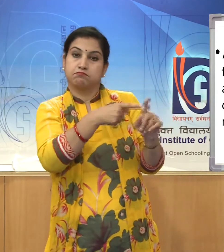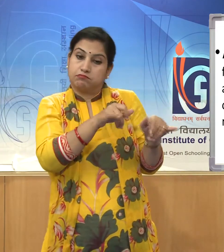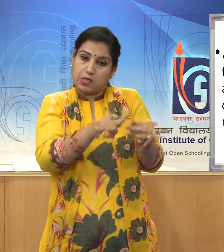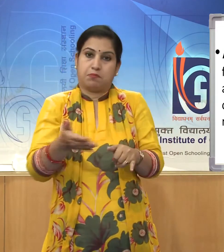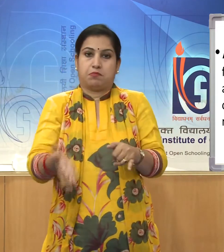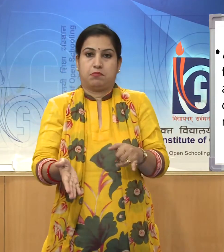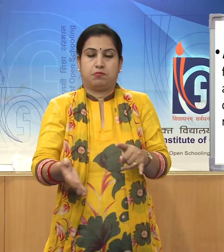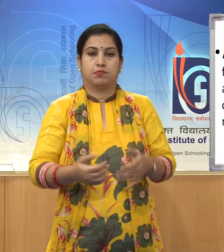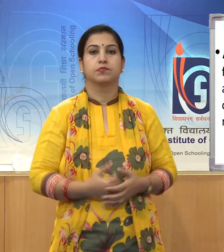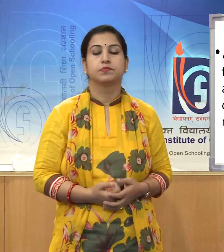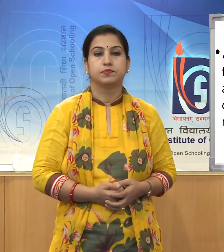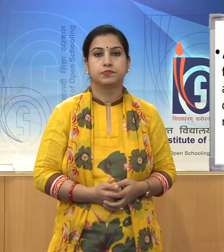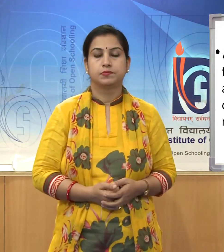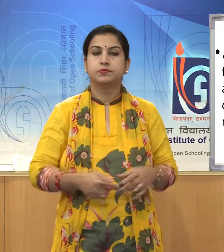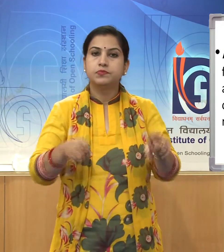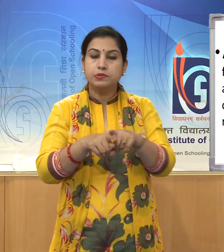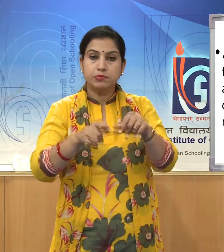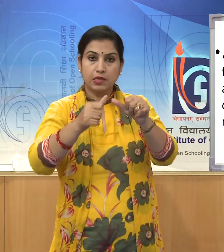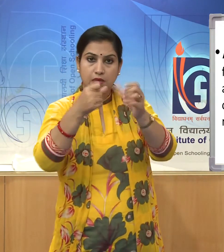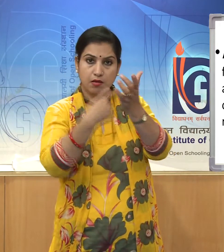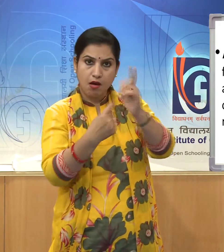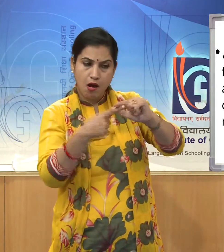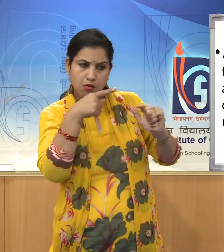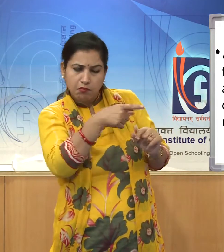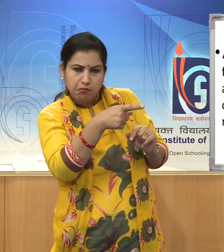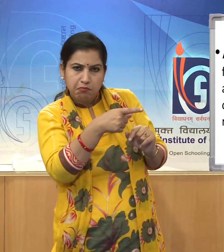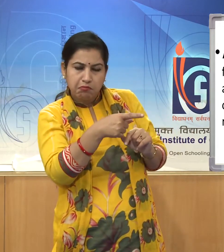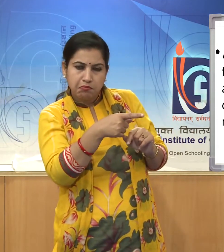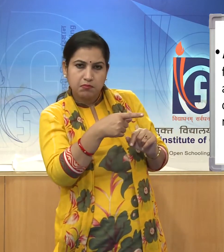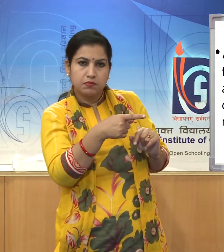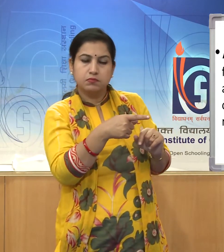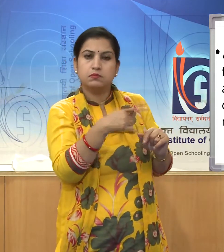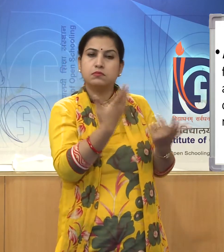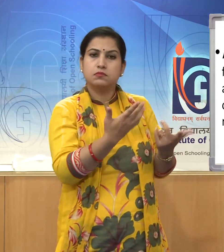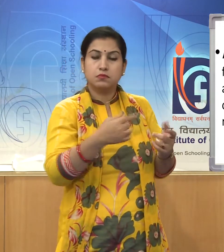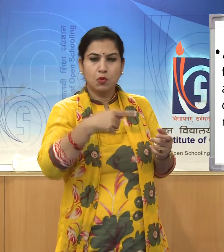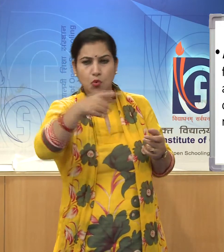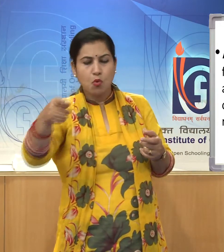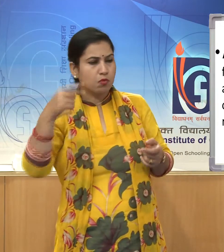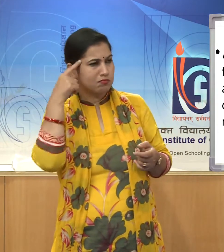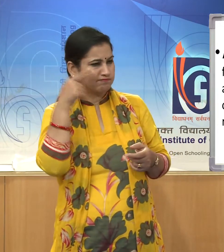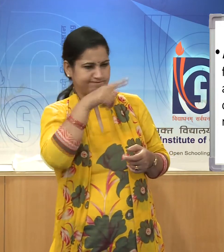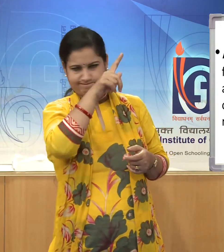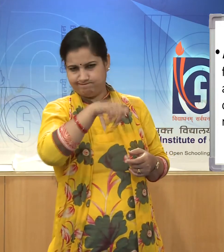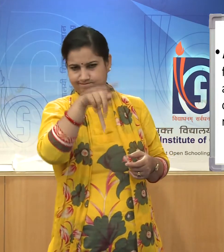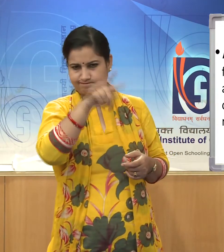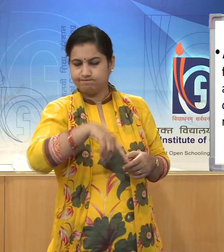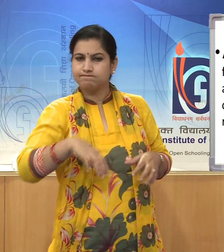non-representational art, an art form that rejects the